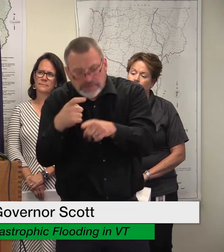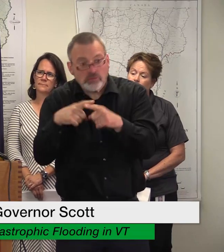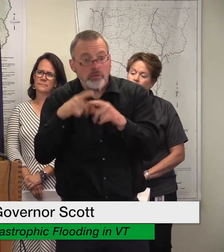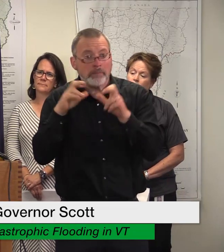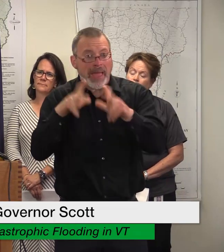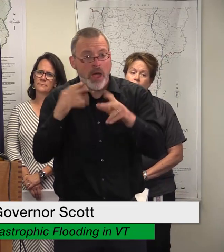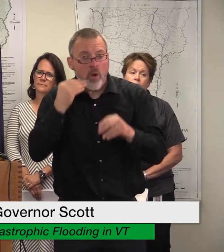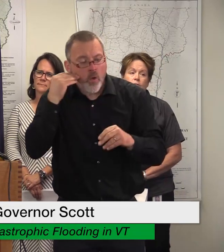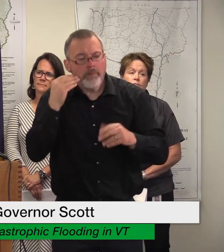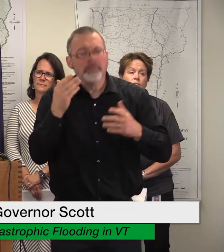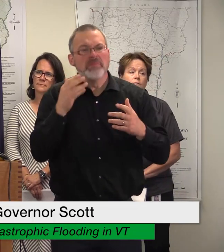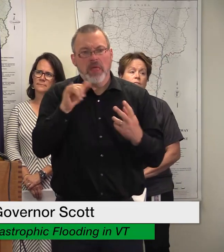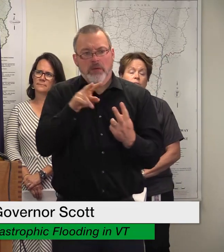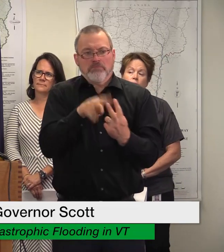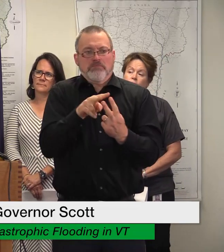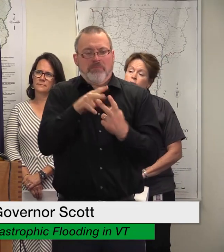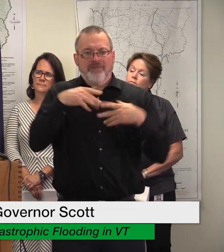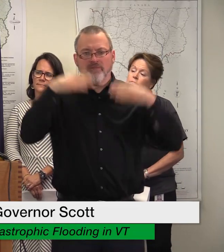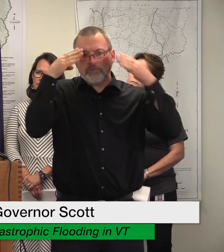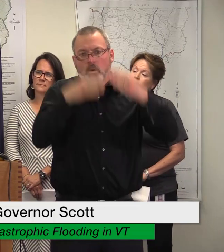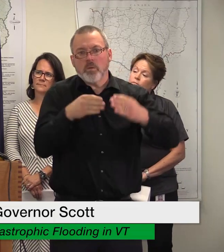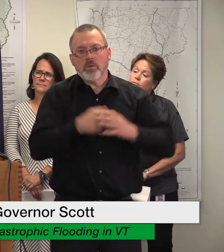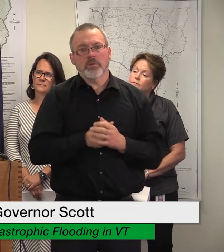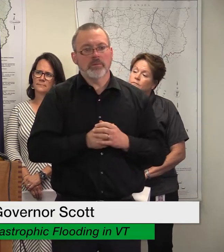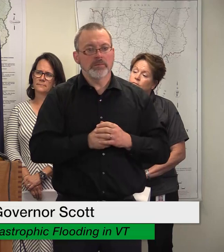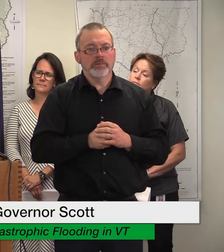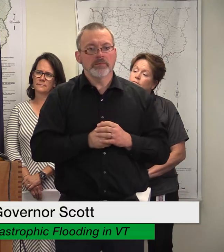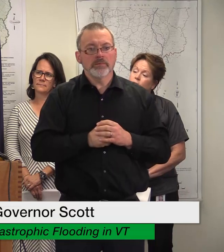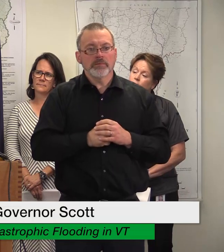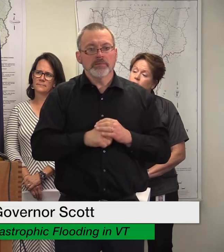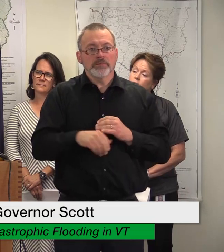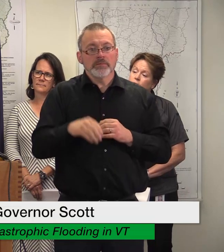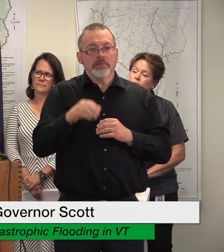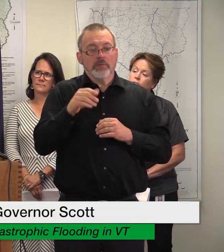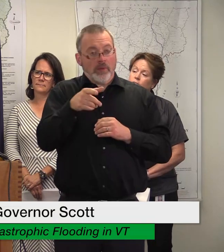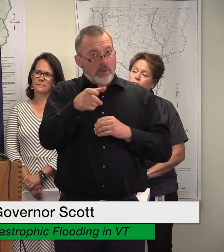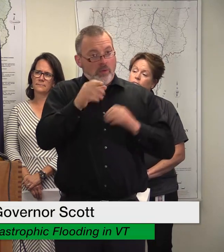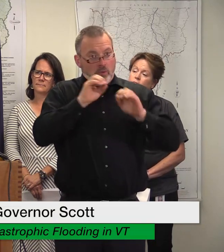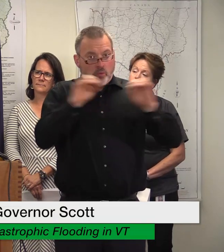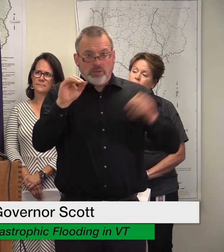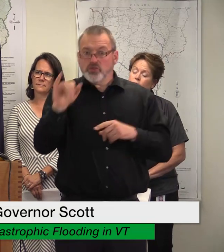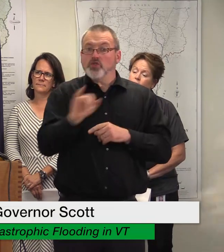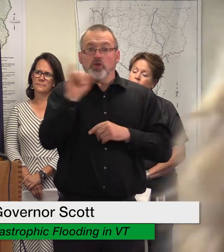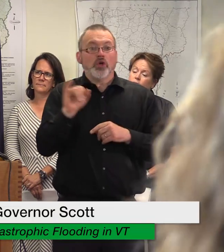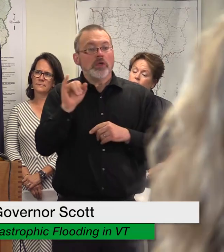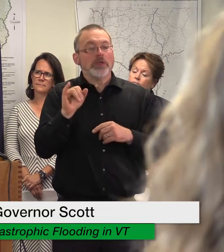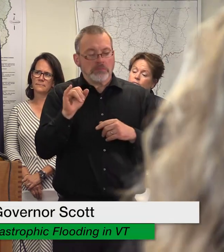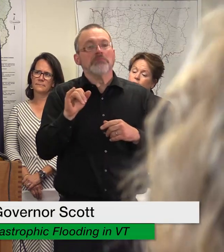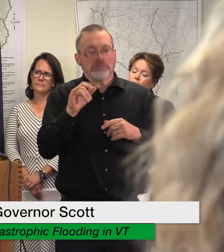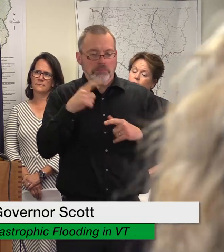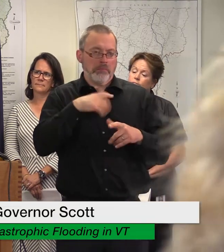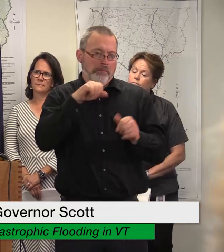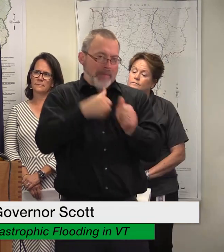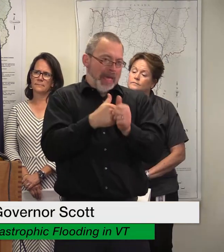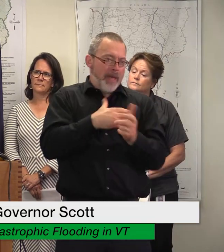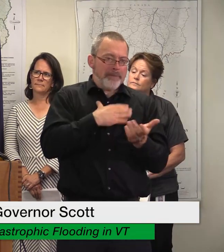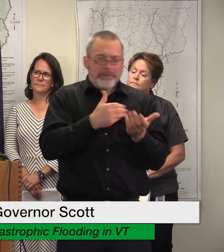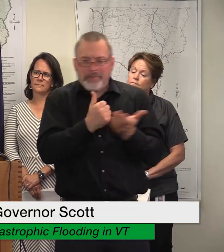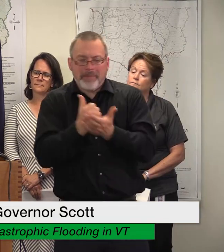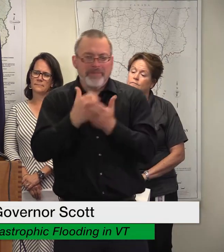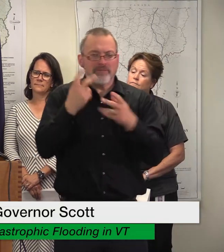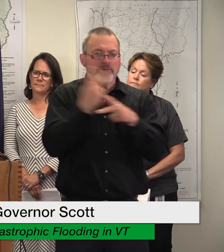provide assistance to underinsured or uninsured residents with disaster-related expenses such as personal property